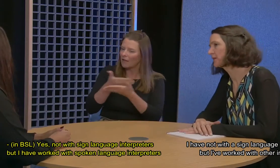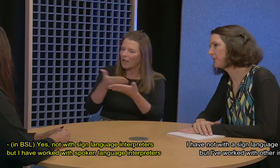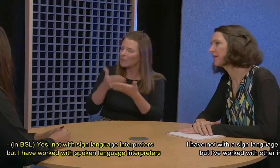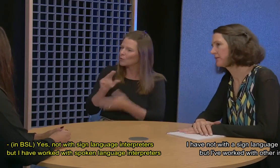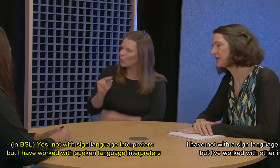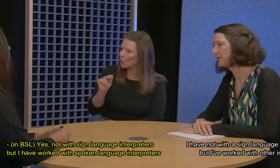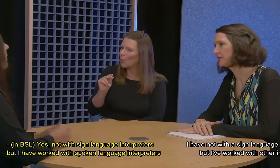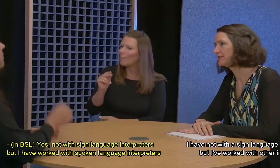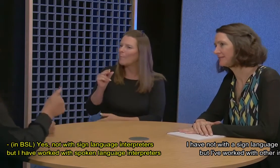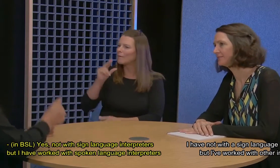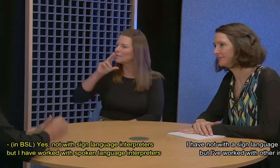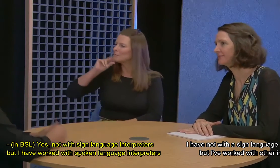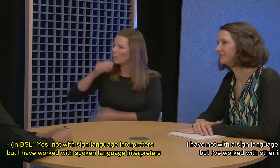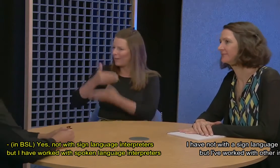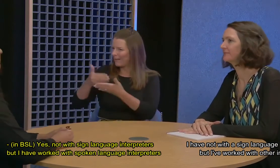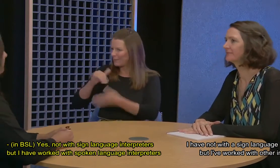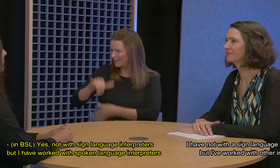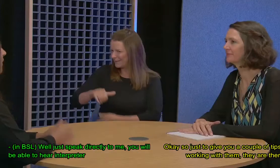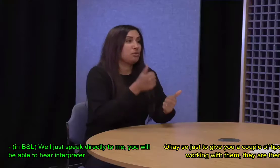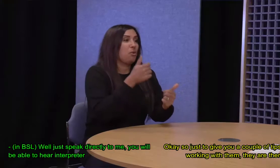but I've worked with other interpreters.